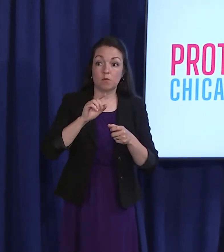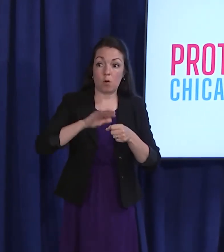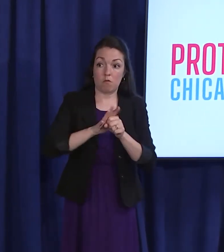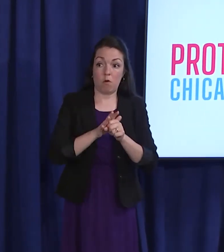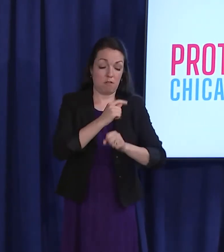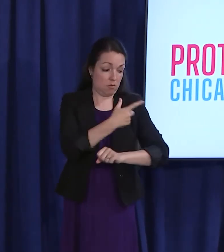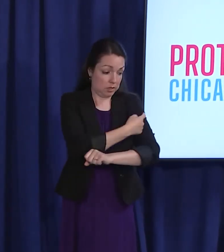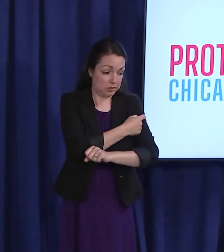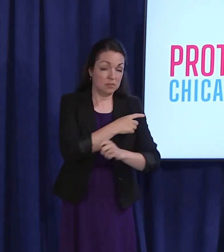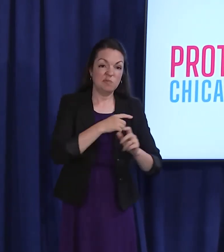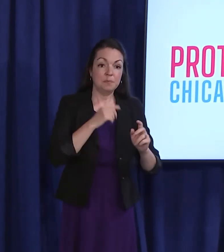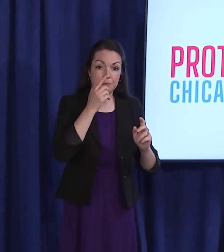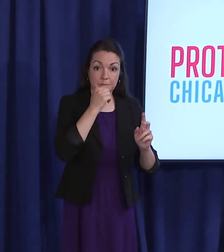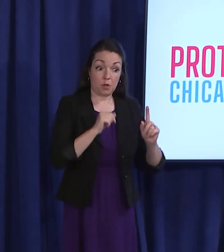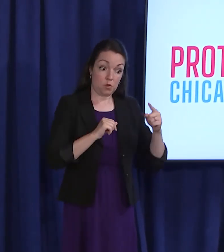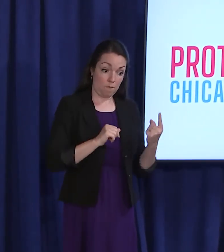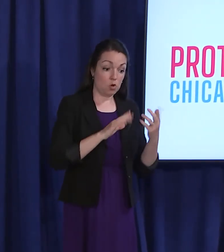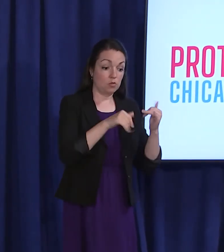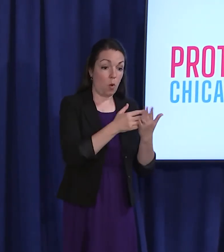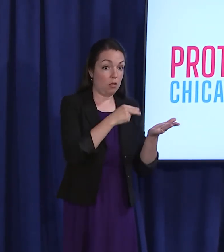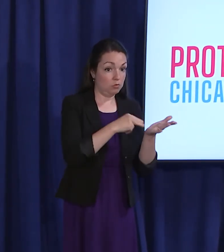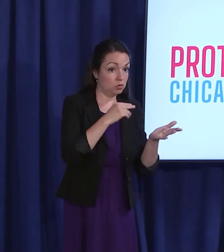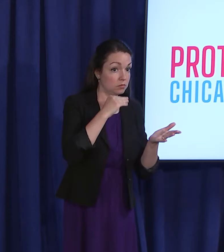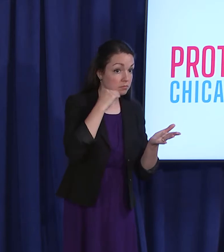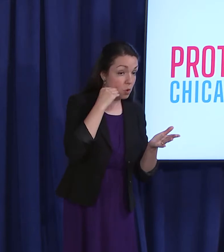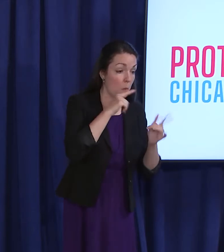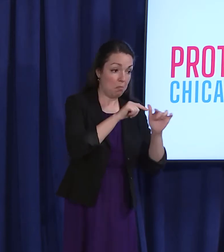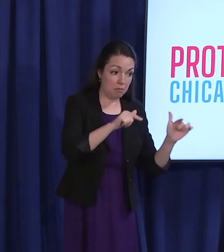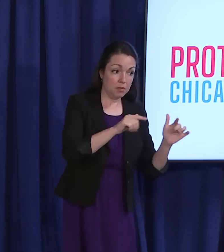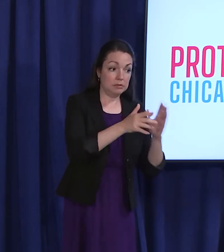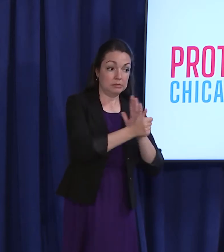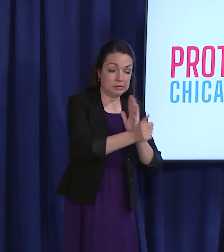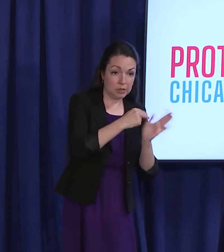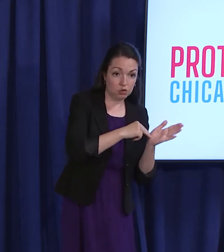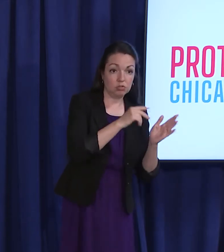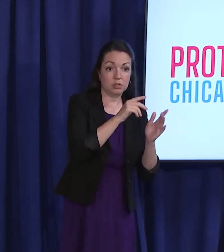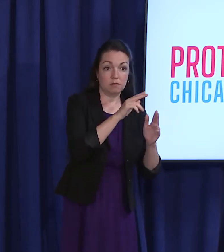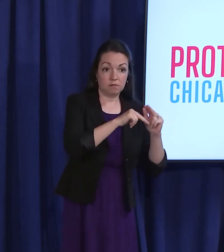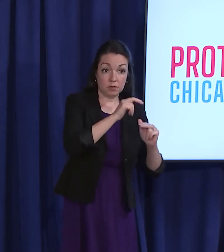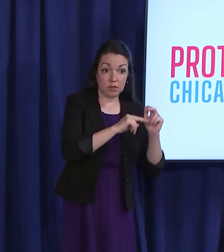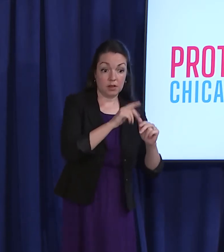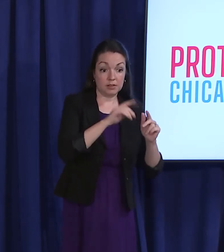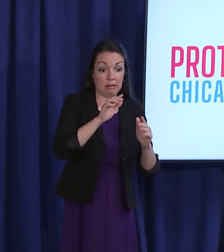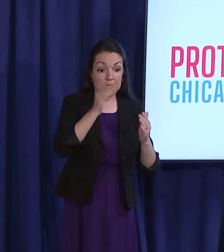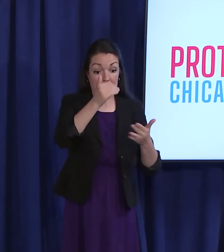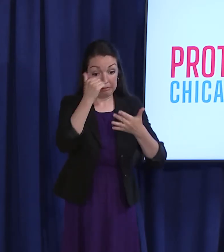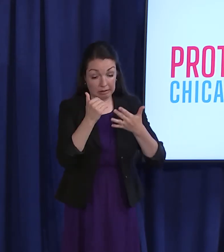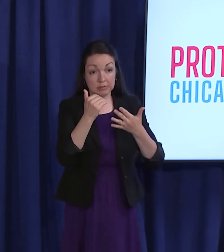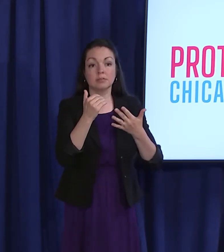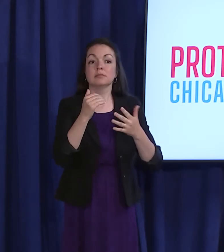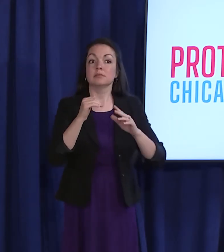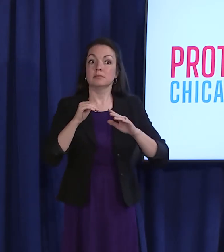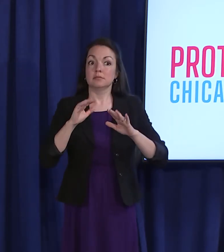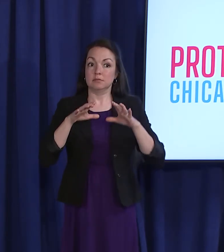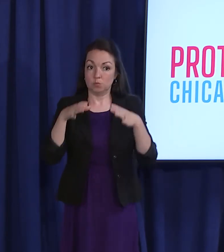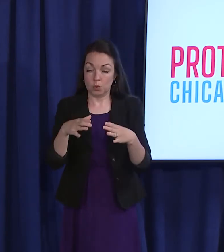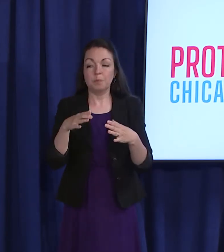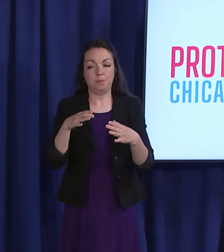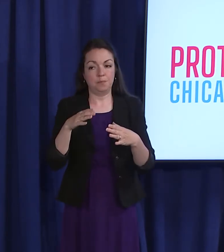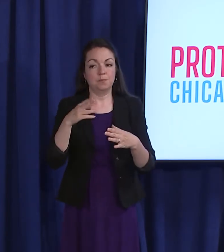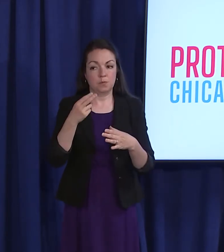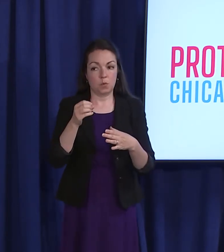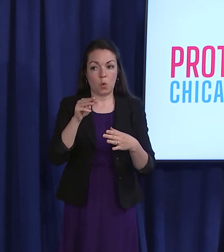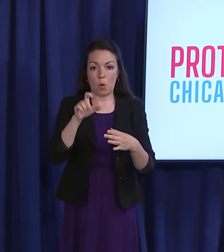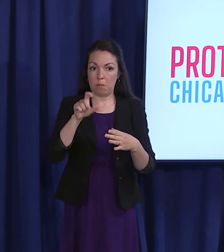nursing facilities, right when we started going to other senior facilities, right away there. We started with homeless shelters too. It was the very first group that we did. We